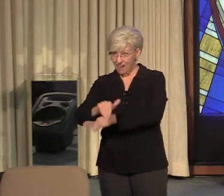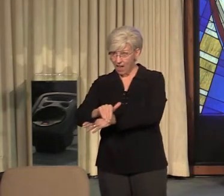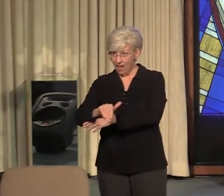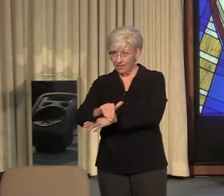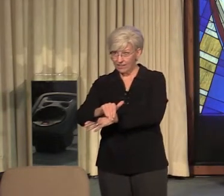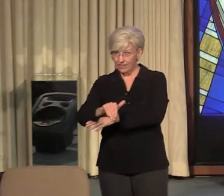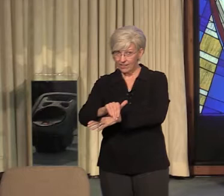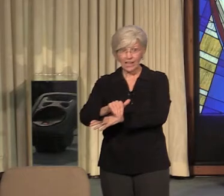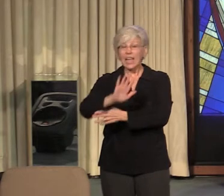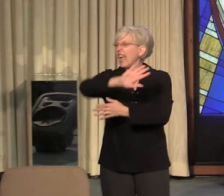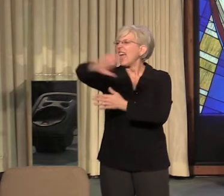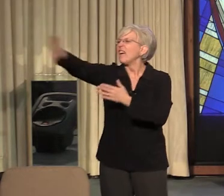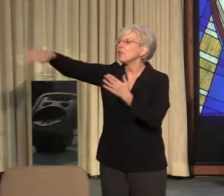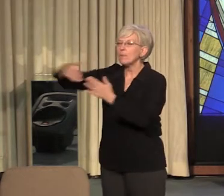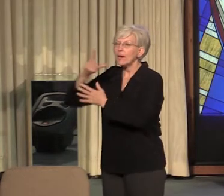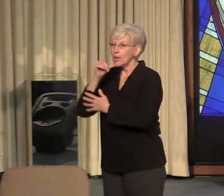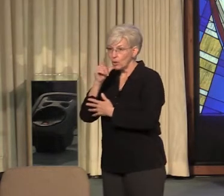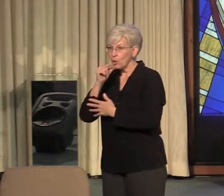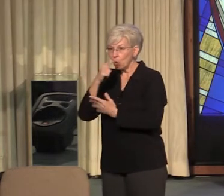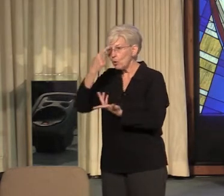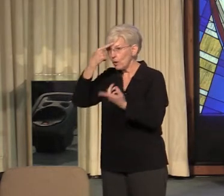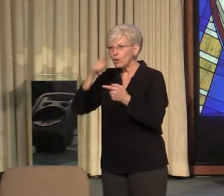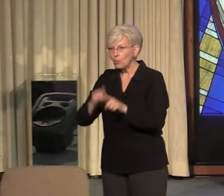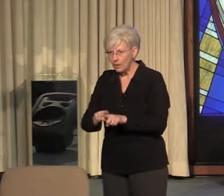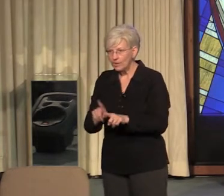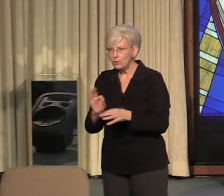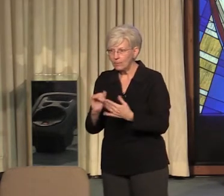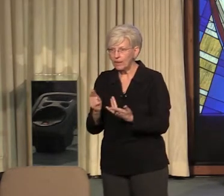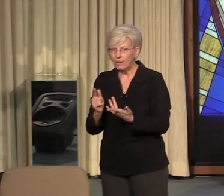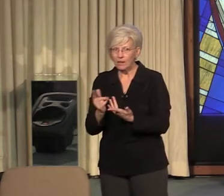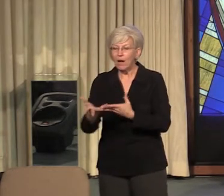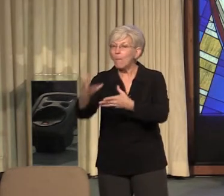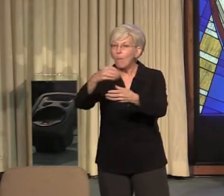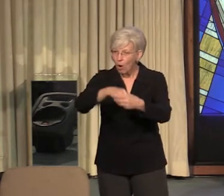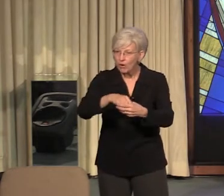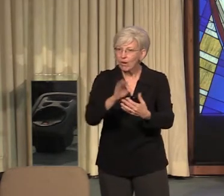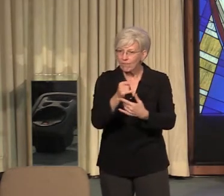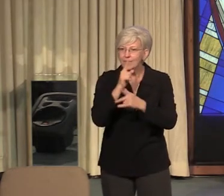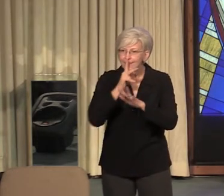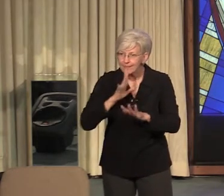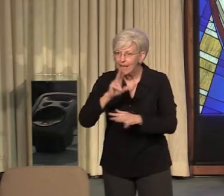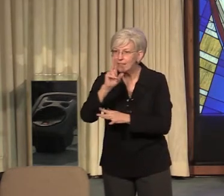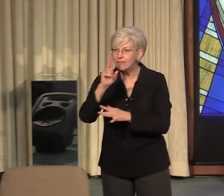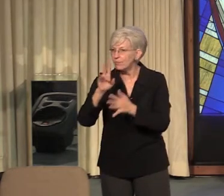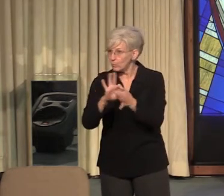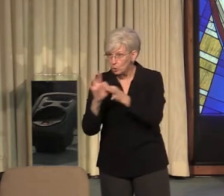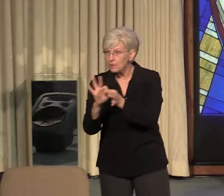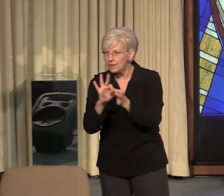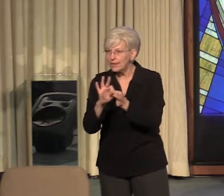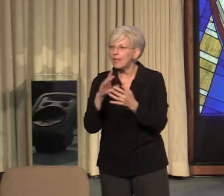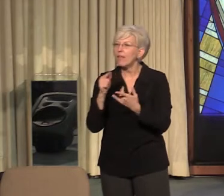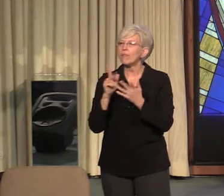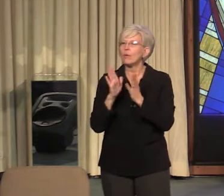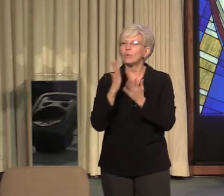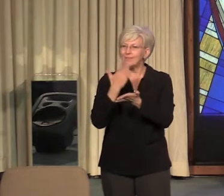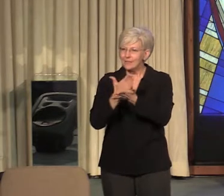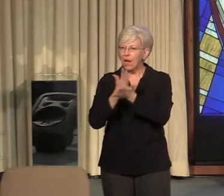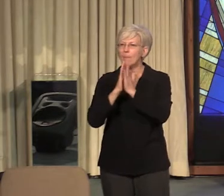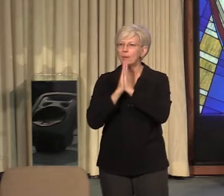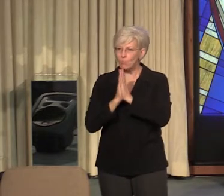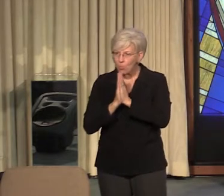who had agreed to be part of the Society of Silent Unity would stop what they were doing and they would pray about what that particular thing